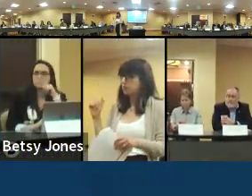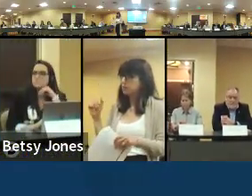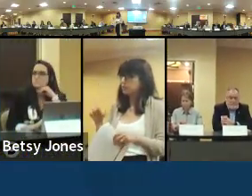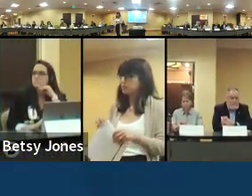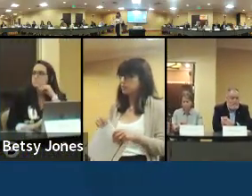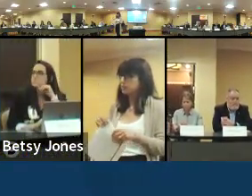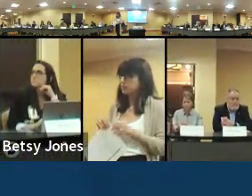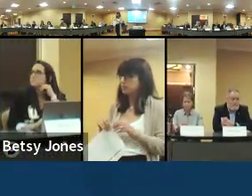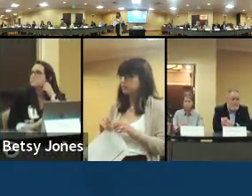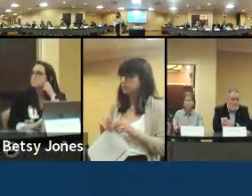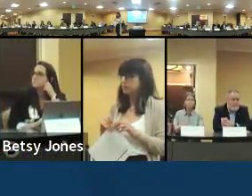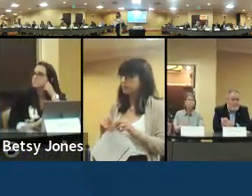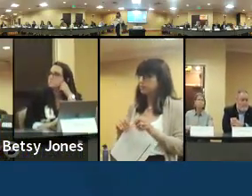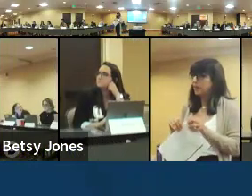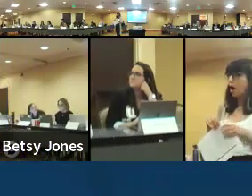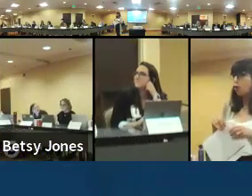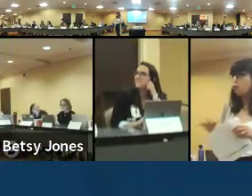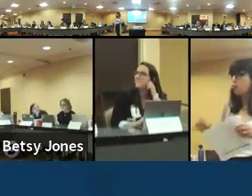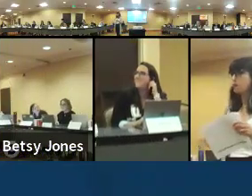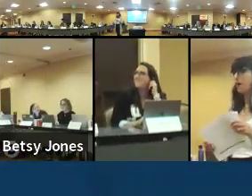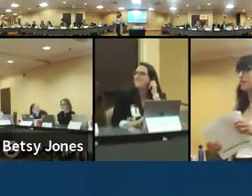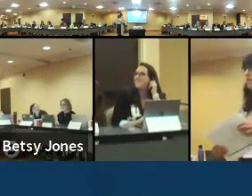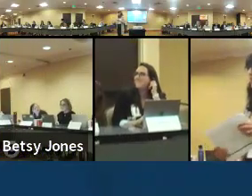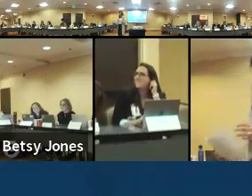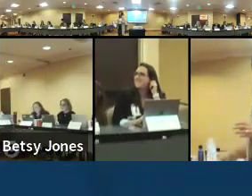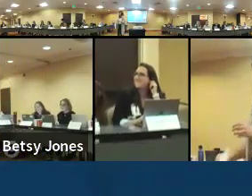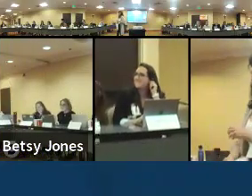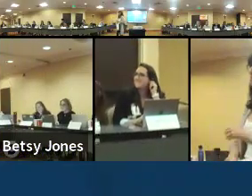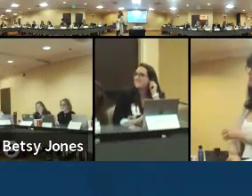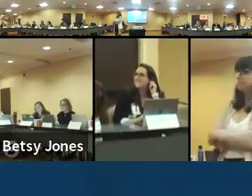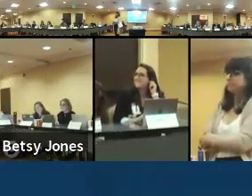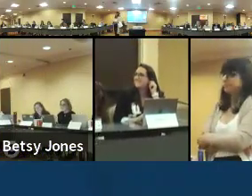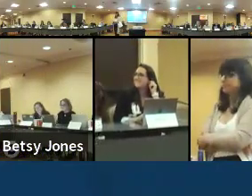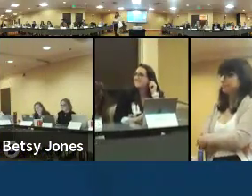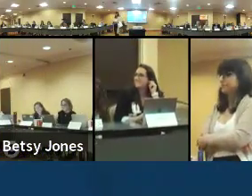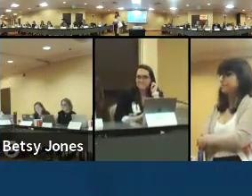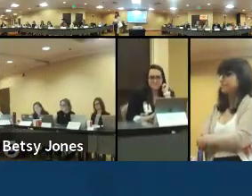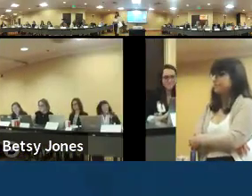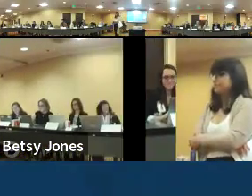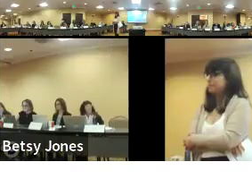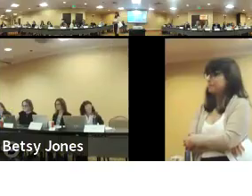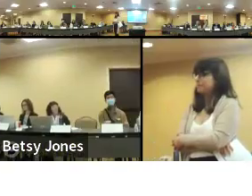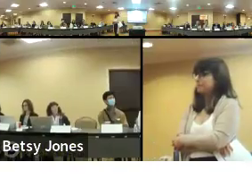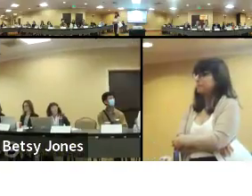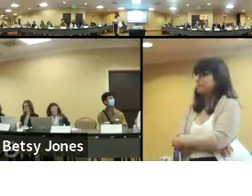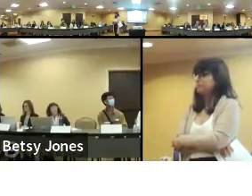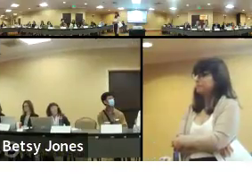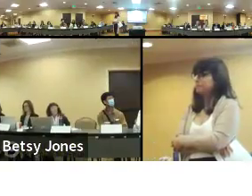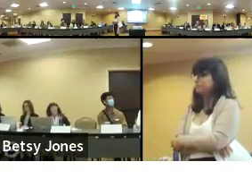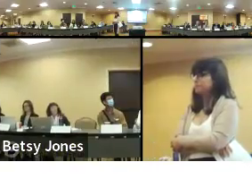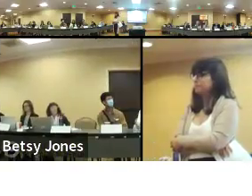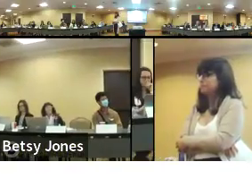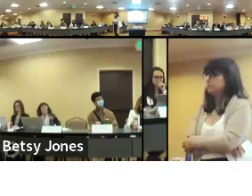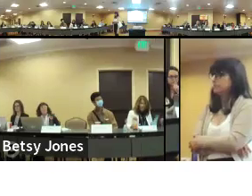Tisha, Michelle, who wants to start? We let Jane start. Ooh, yeah, Jane, you want to get it on? Okay, morning everybody. So really